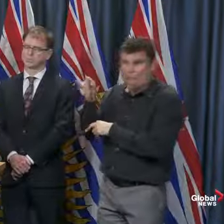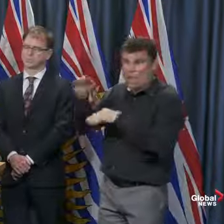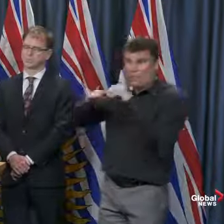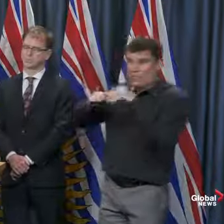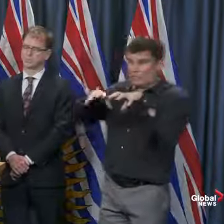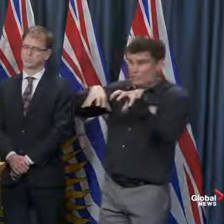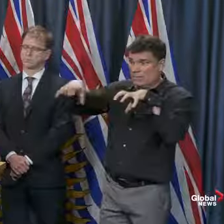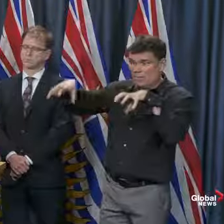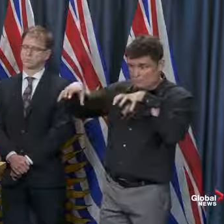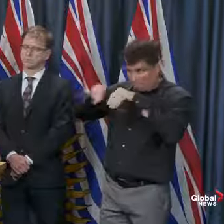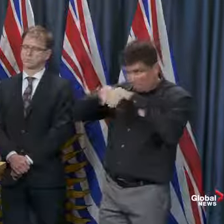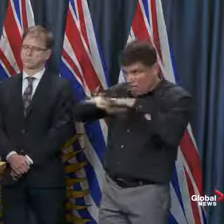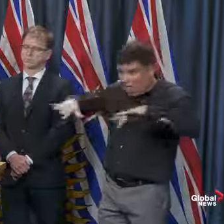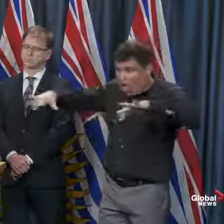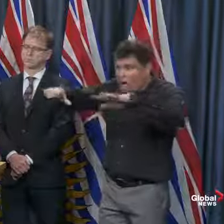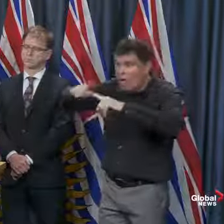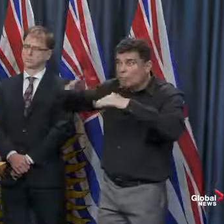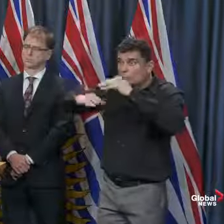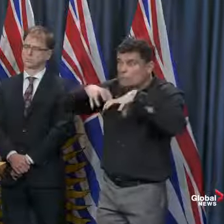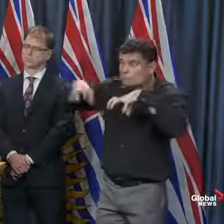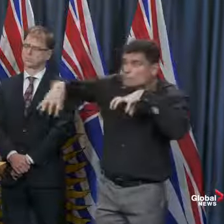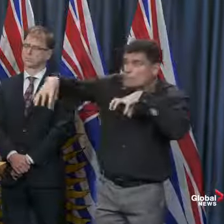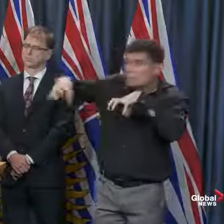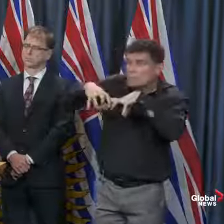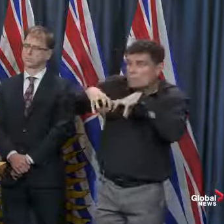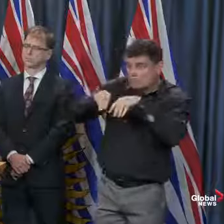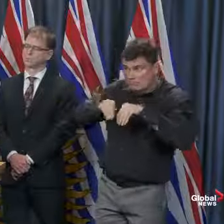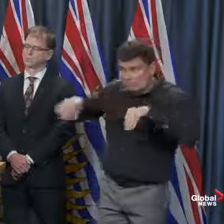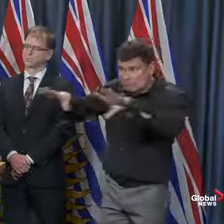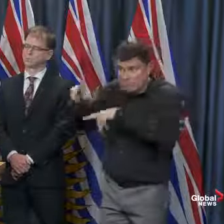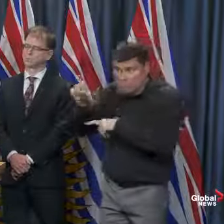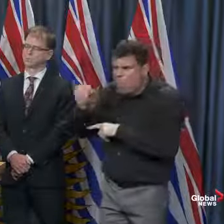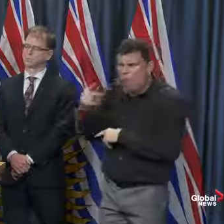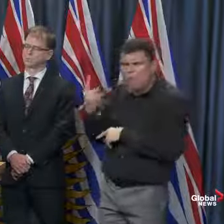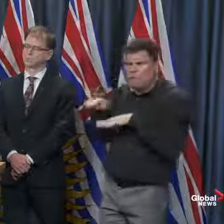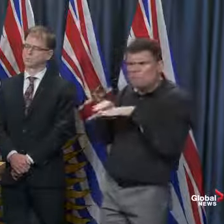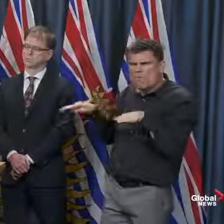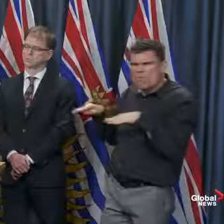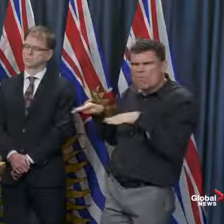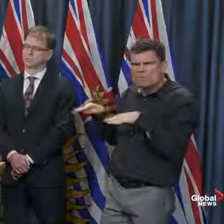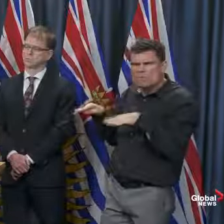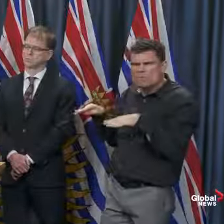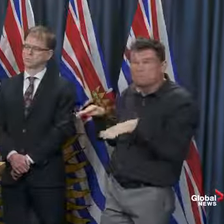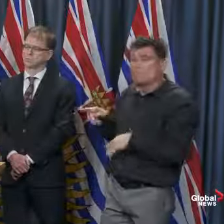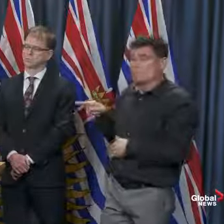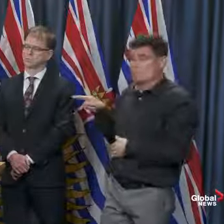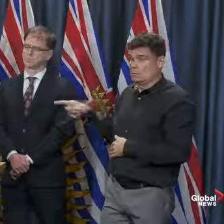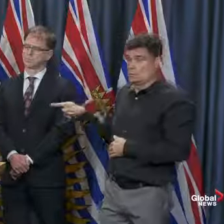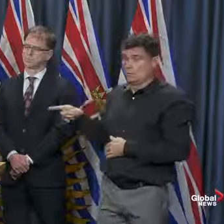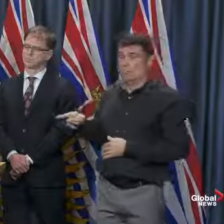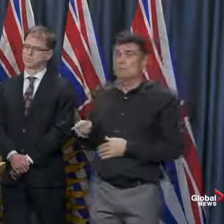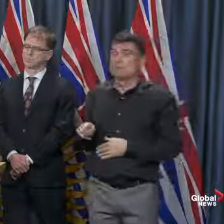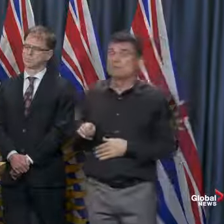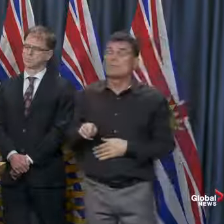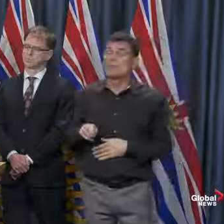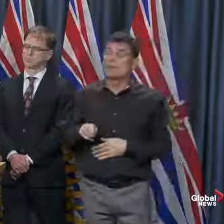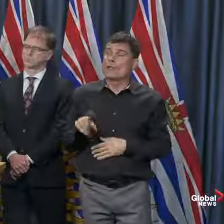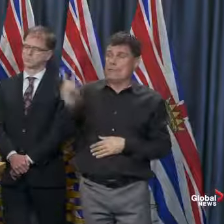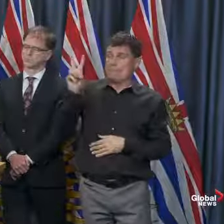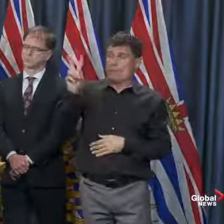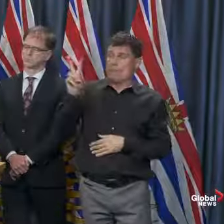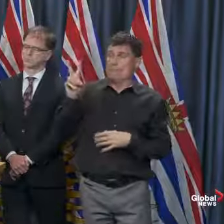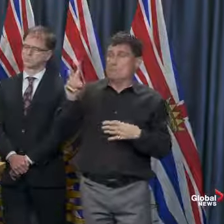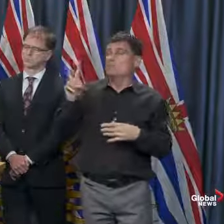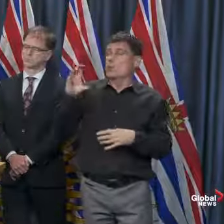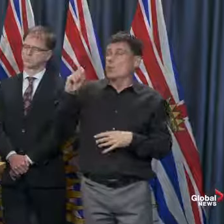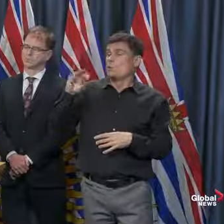but the outbreak report that I received from Vancouver Coastal was that they were continuing to